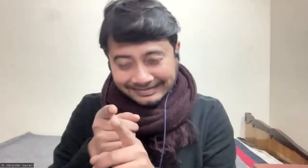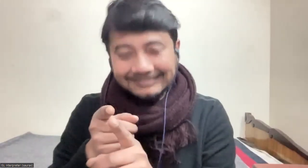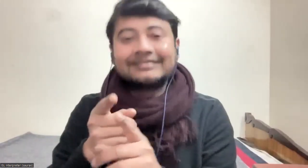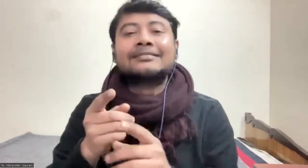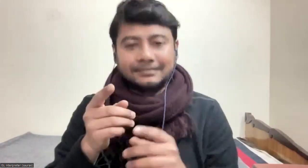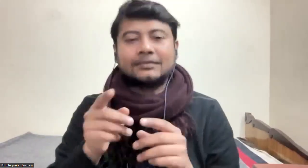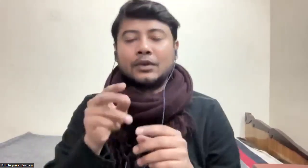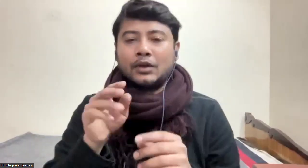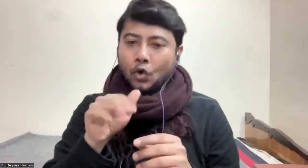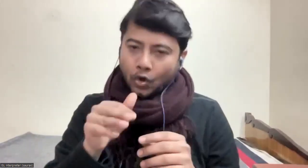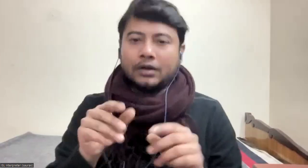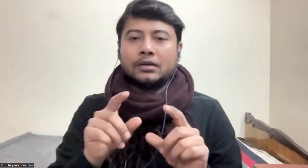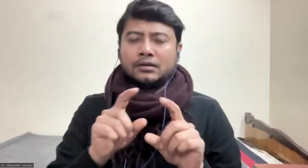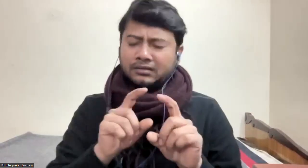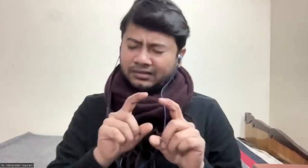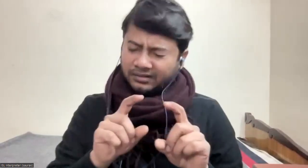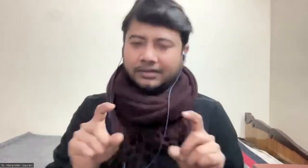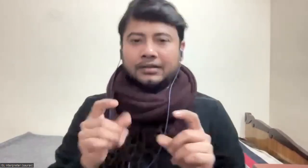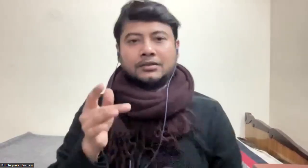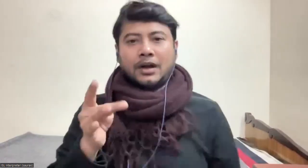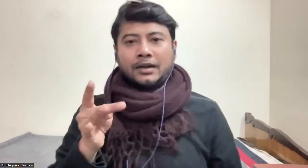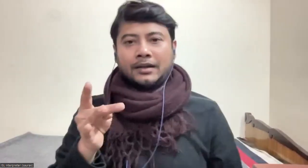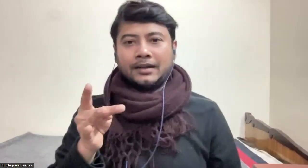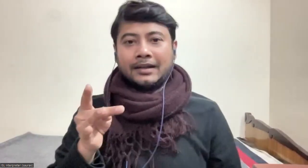start developing love for Krishna.